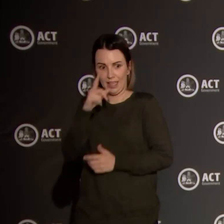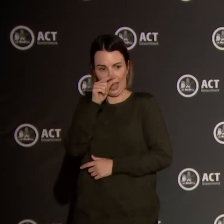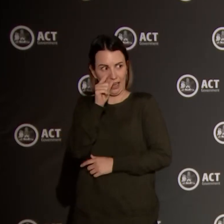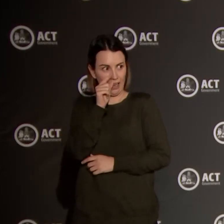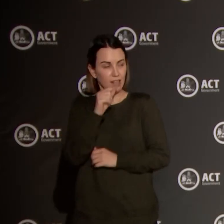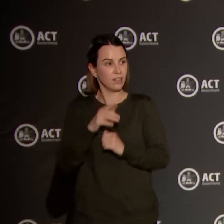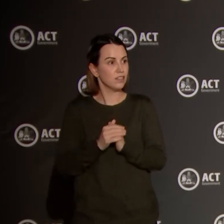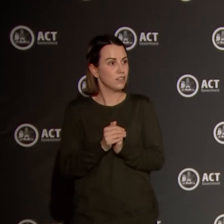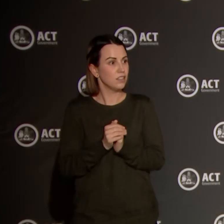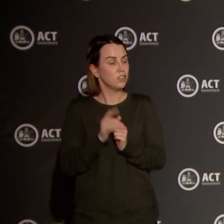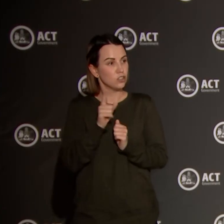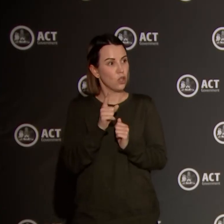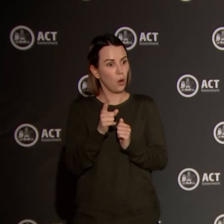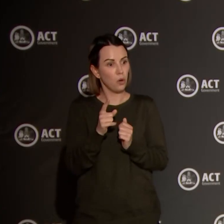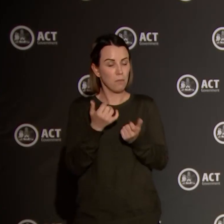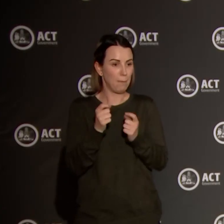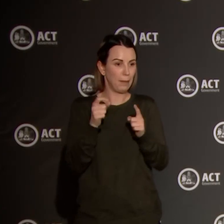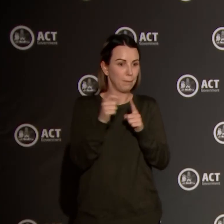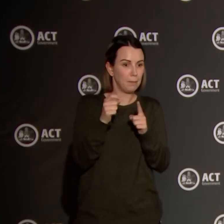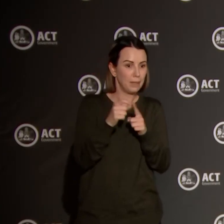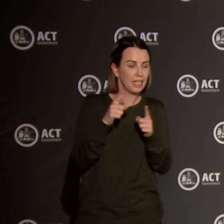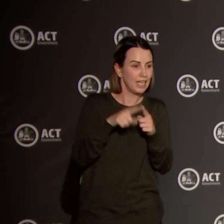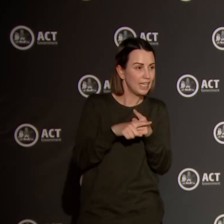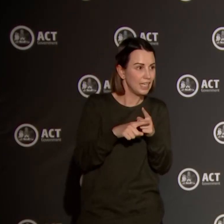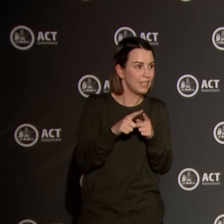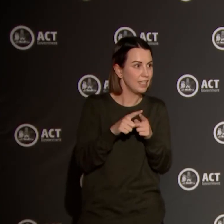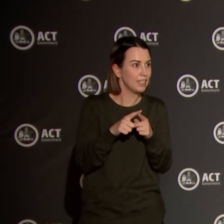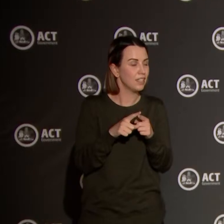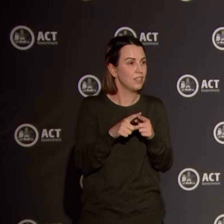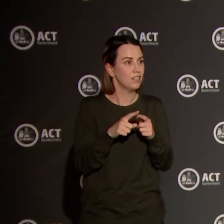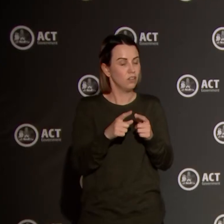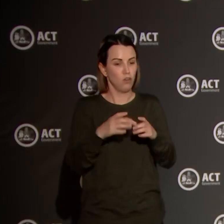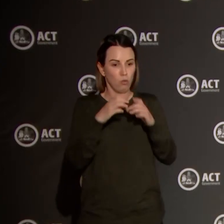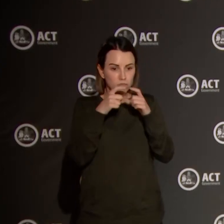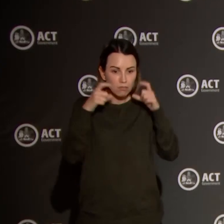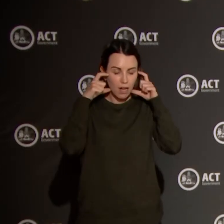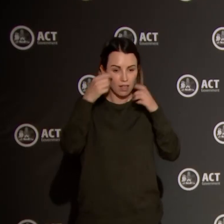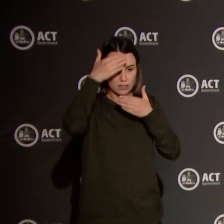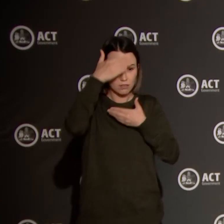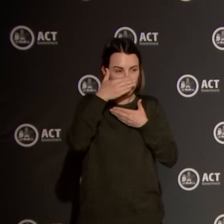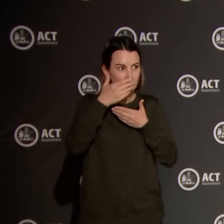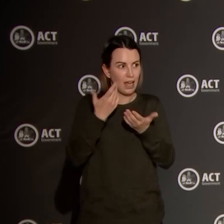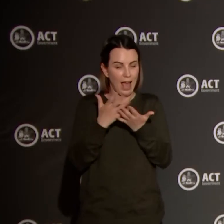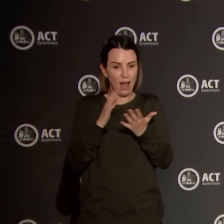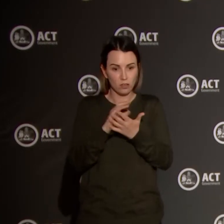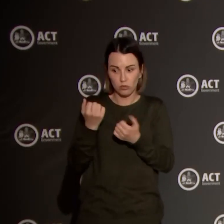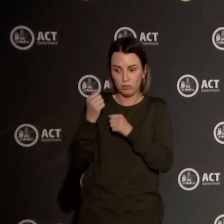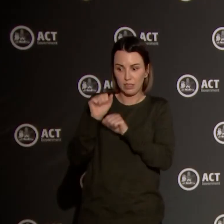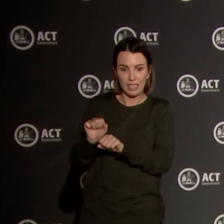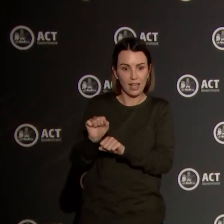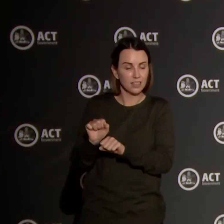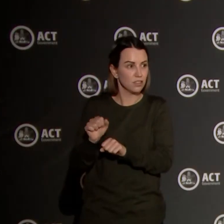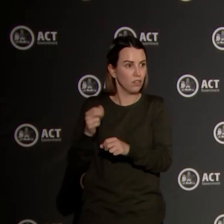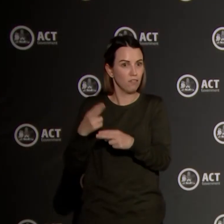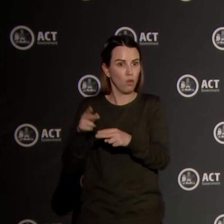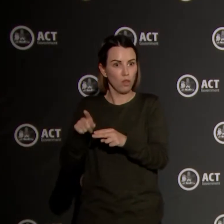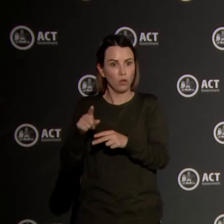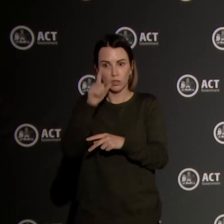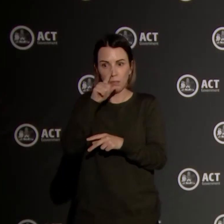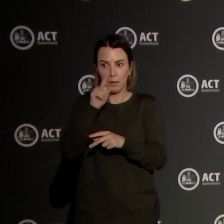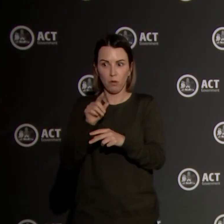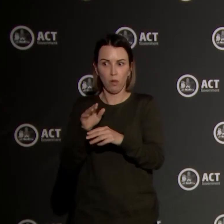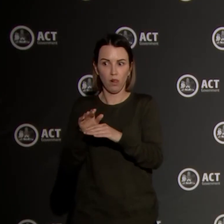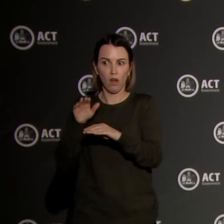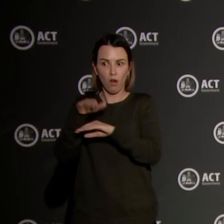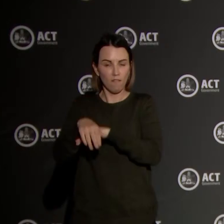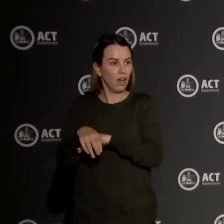control measures, including appropriate use of PPE, the best protection for a person with a disability aged 12 and over is for them themselves